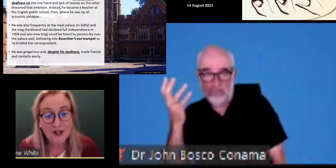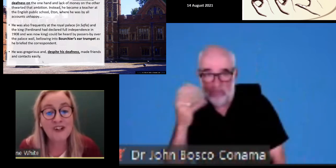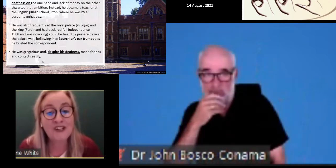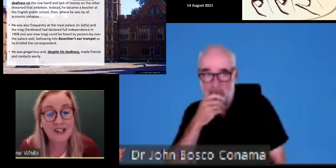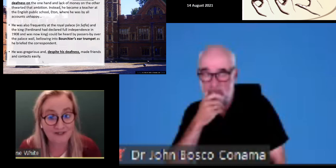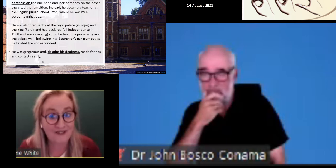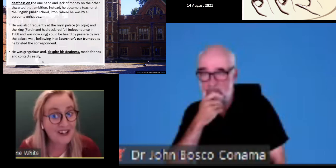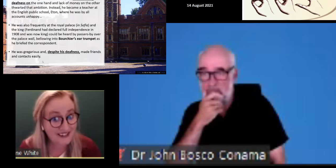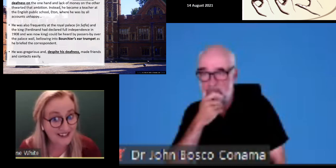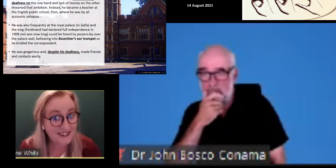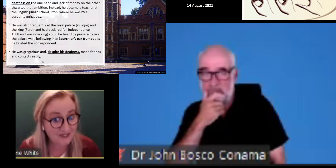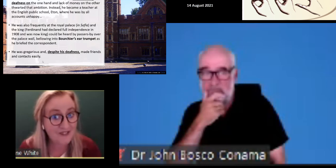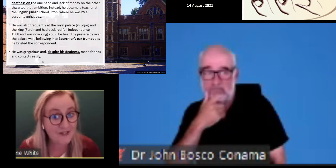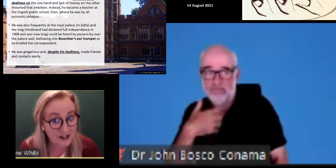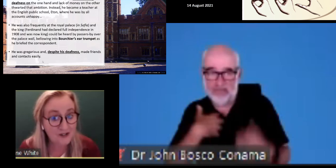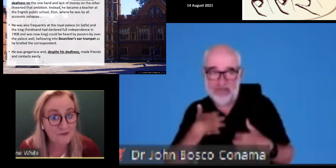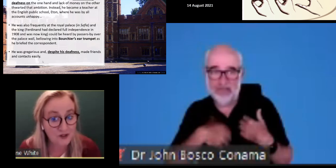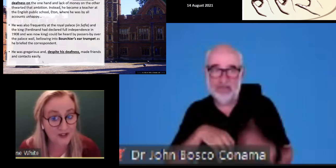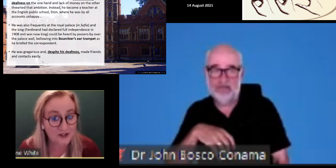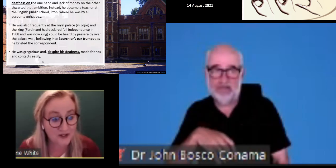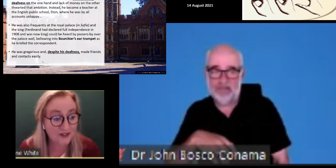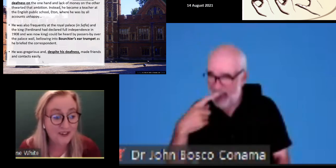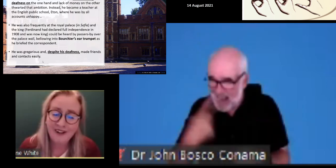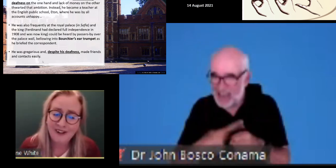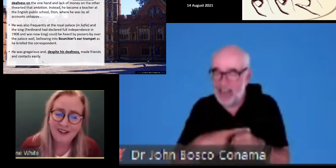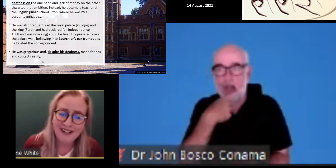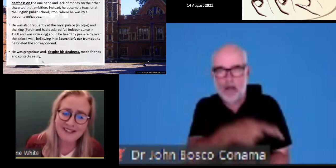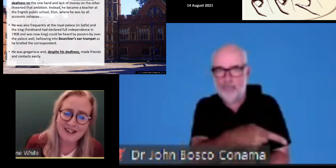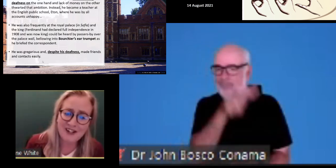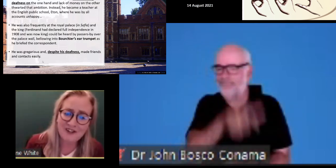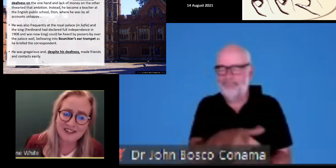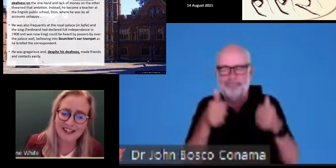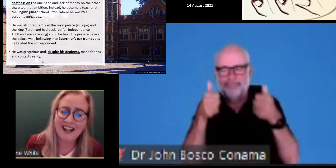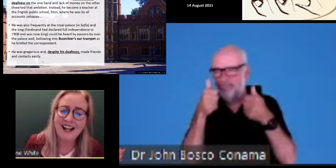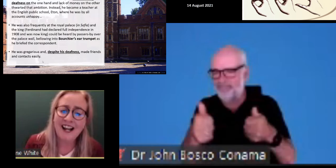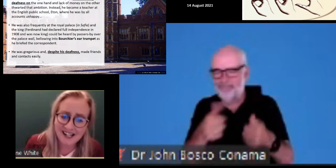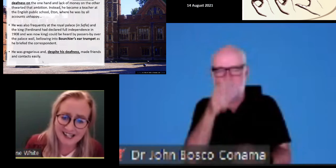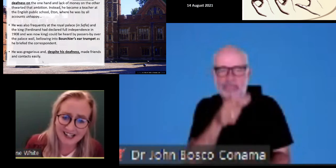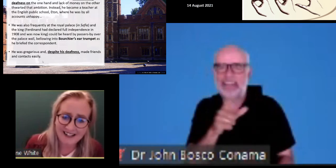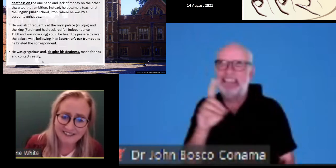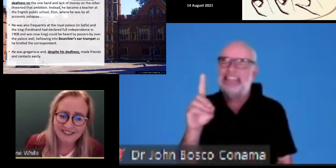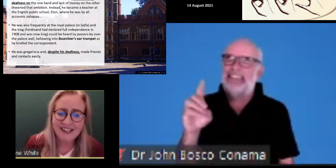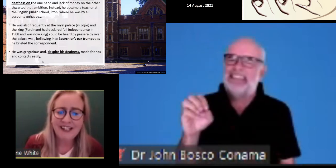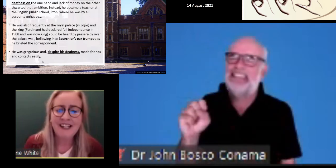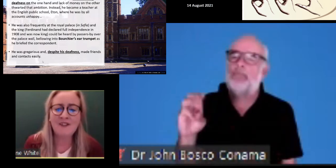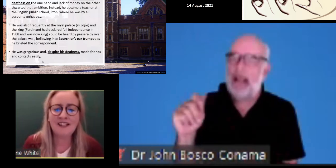could hear very sensitive information between those two. Isn't that interesting? And again, he was